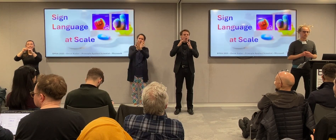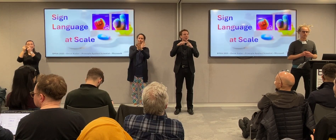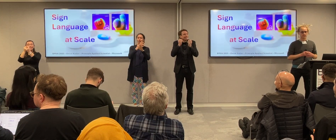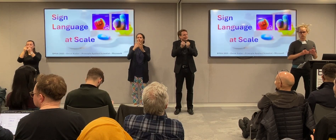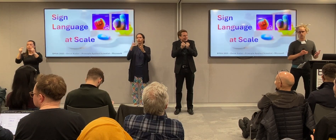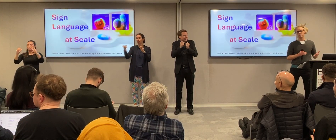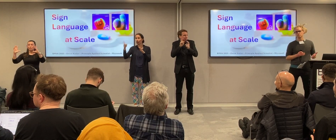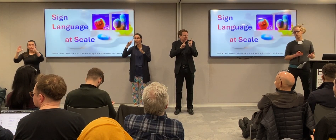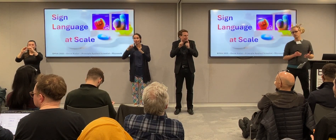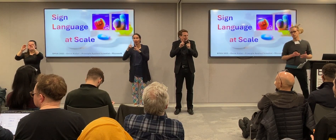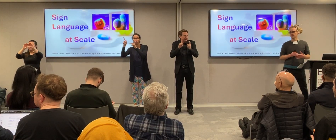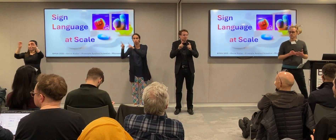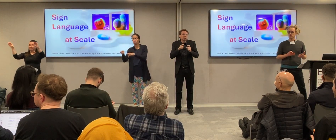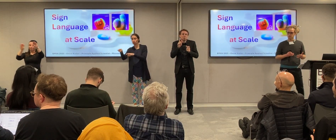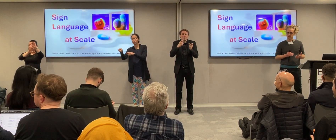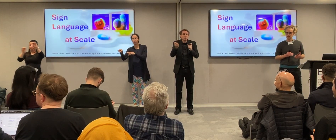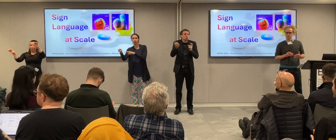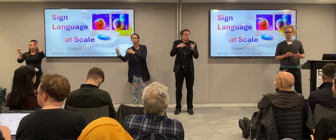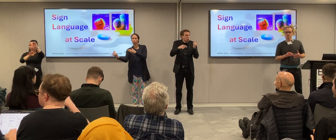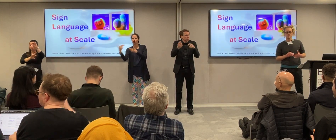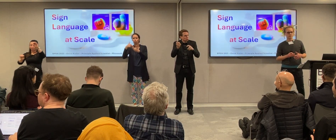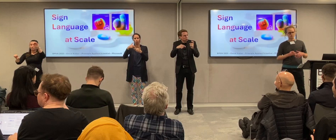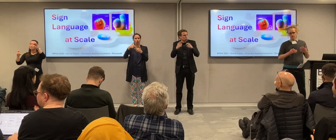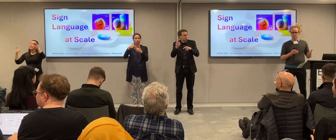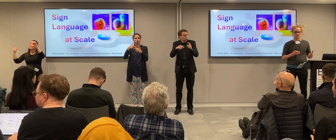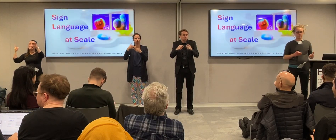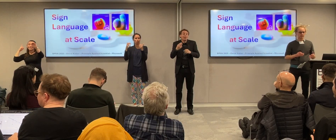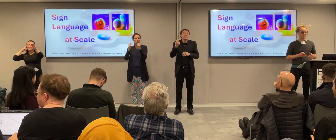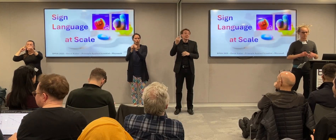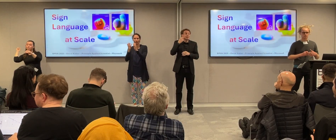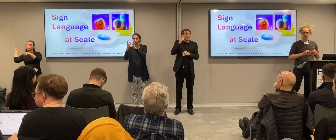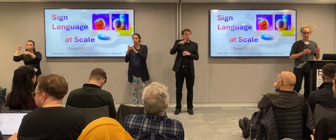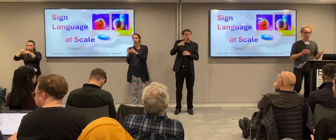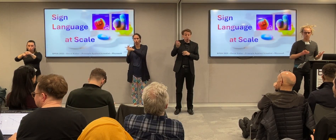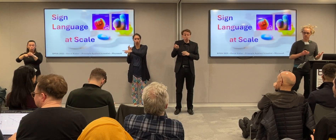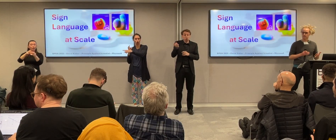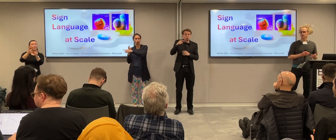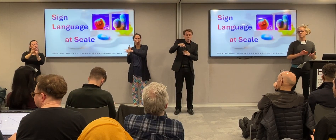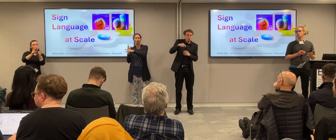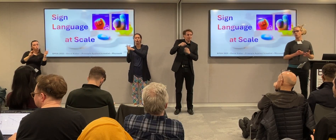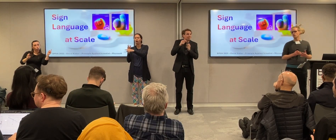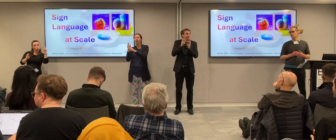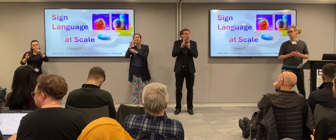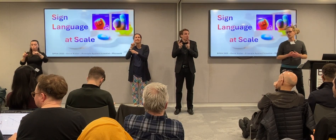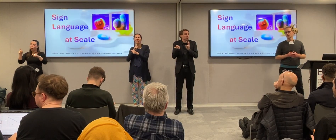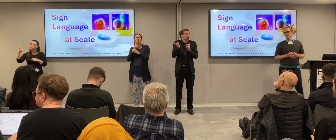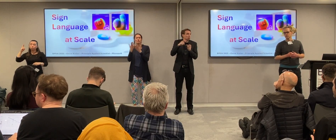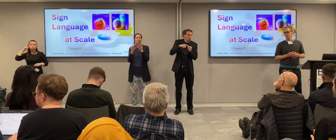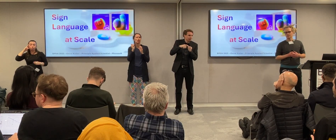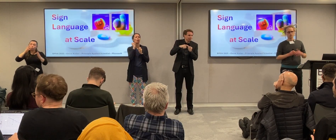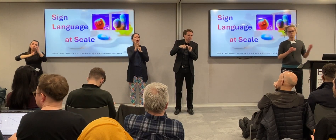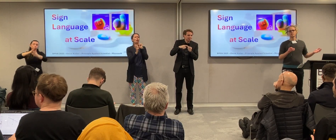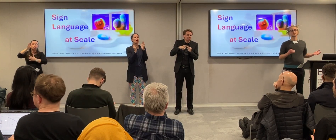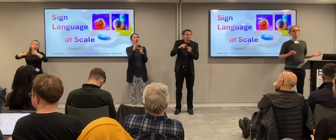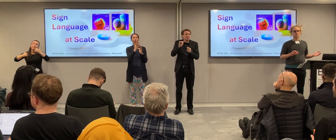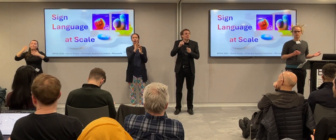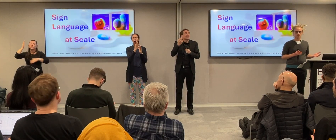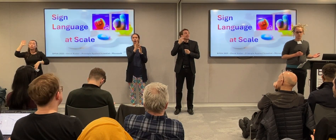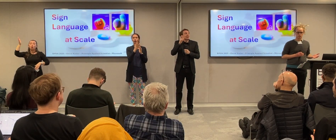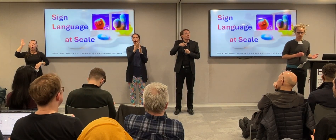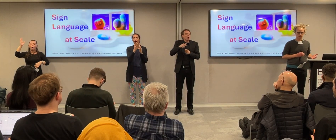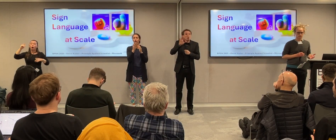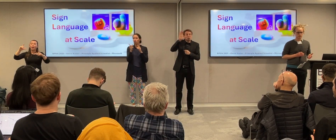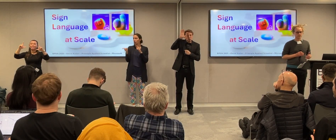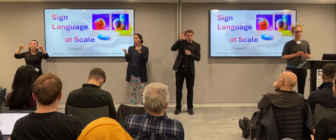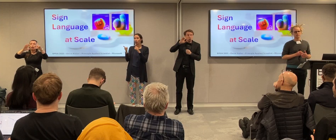well, they join the meeting with their interpreter, they start signing, start maybe even giving a talk, they completely disappear from